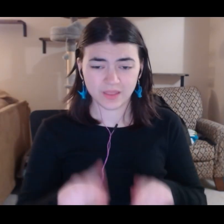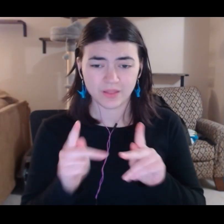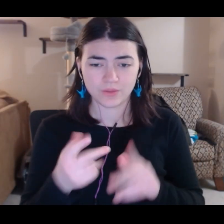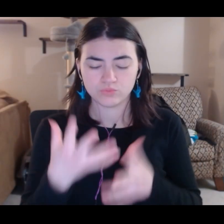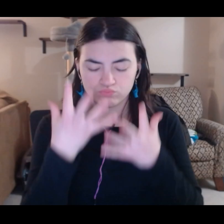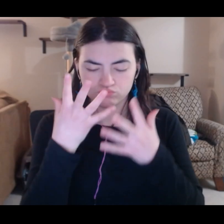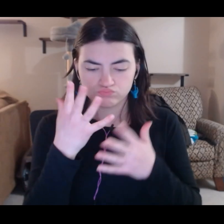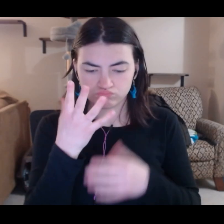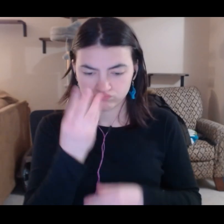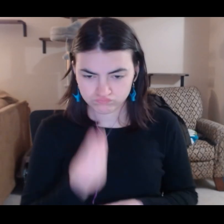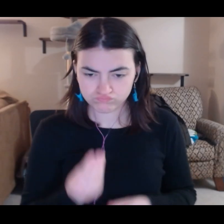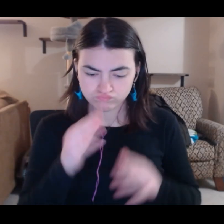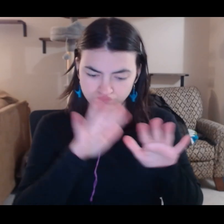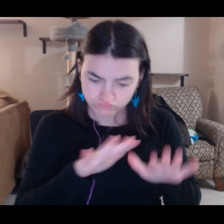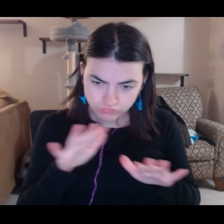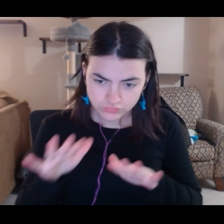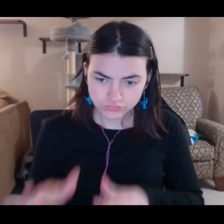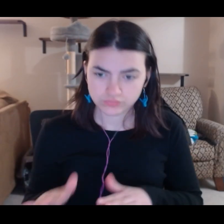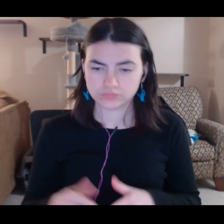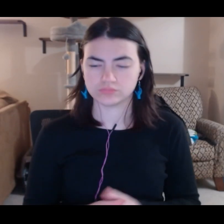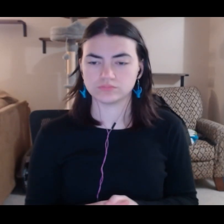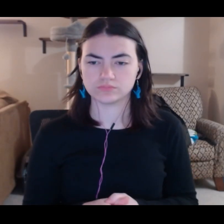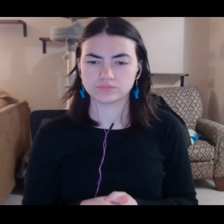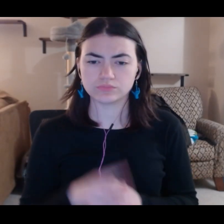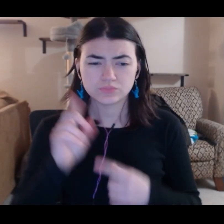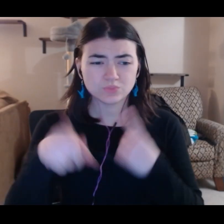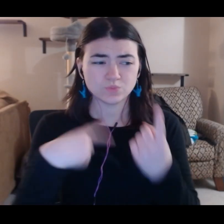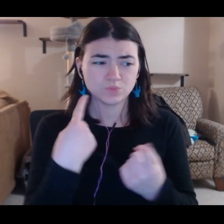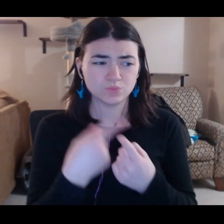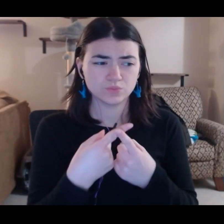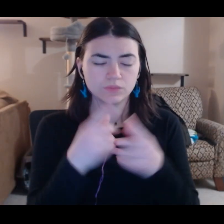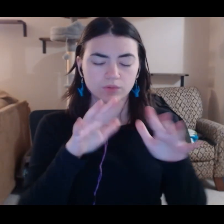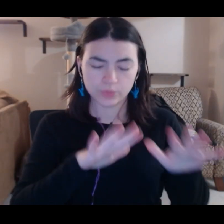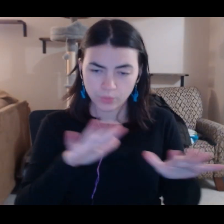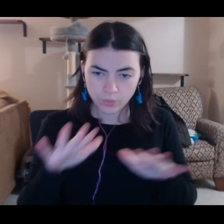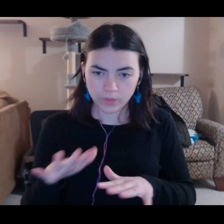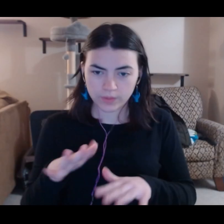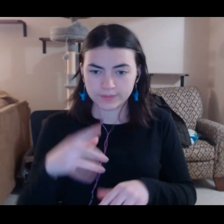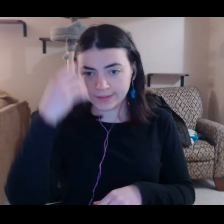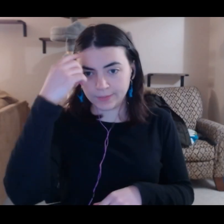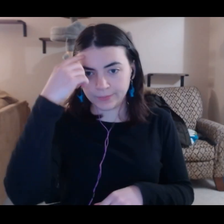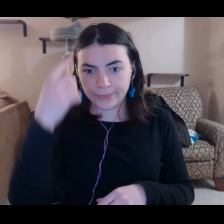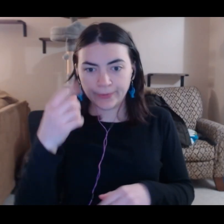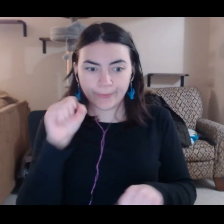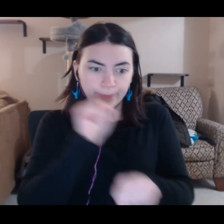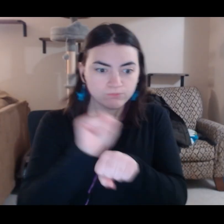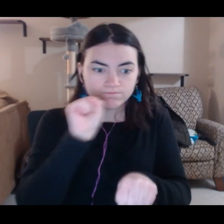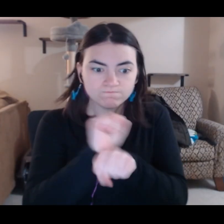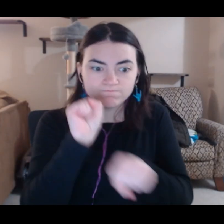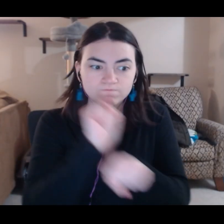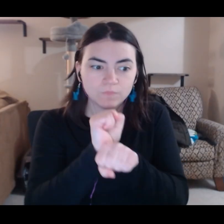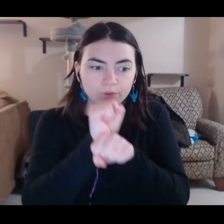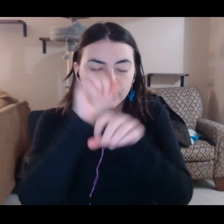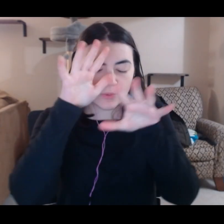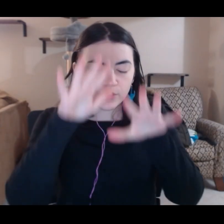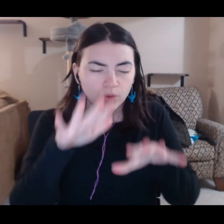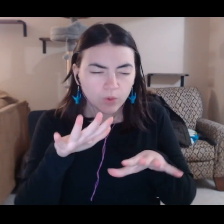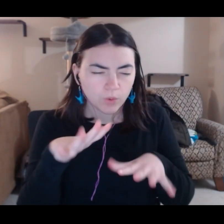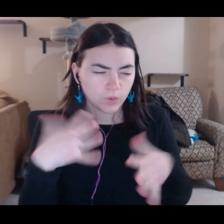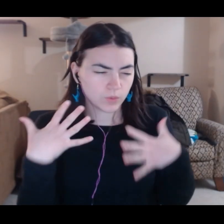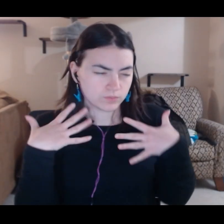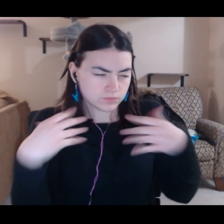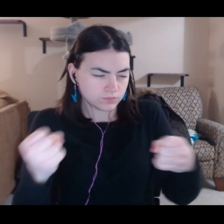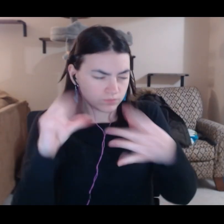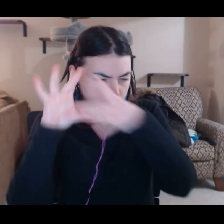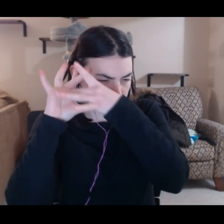actively at work, storing and integrating knowledge in the neocortex. So while cramming the night before the exam may seem